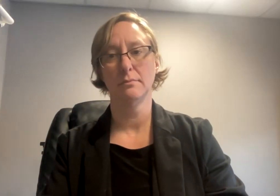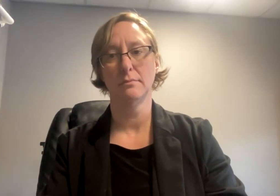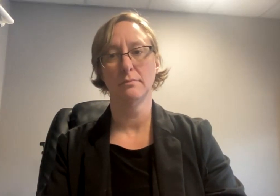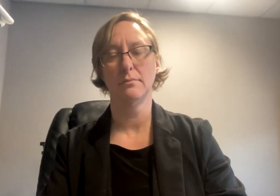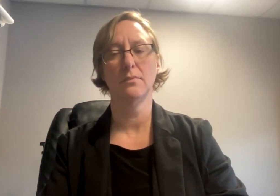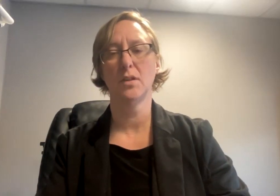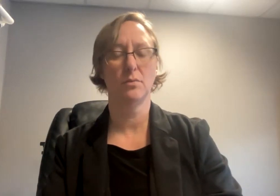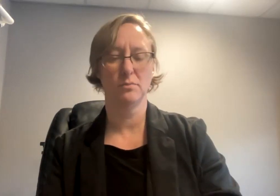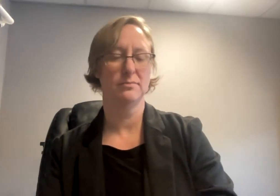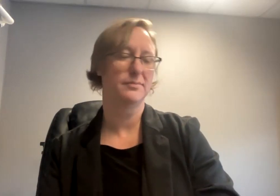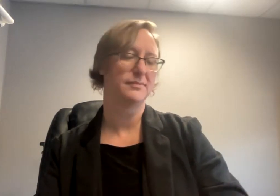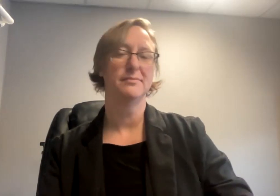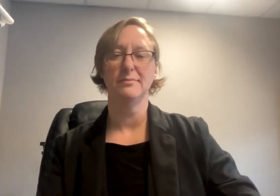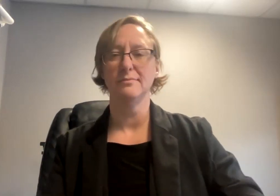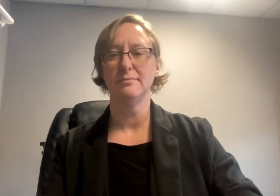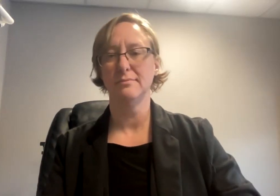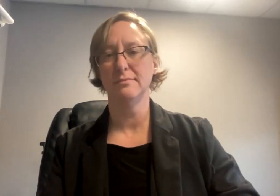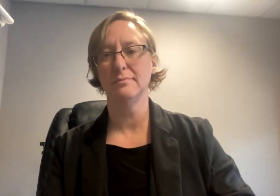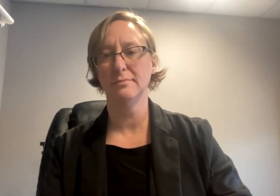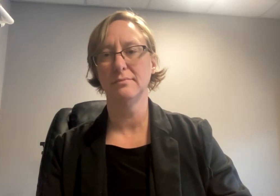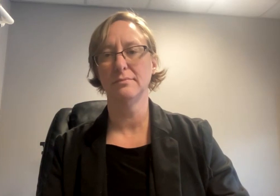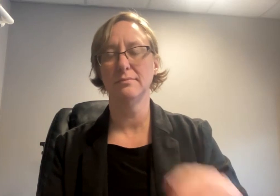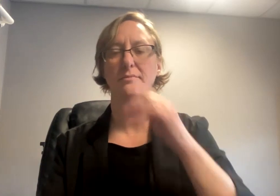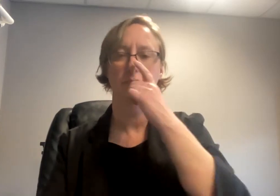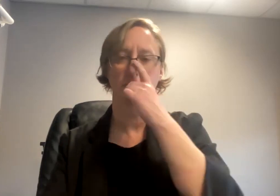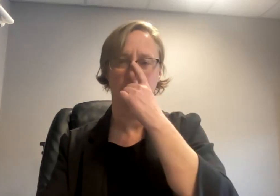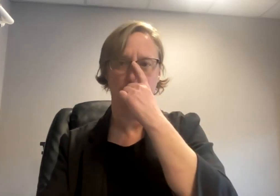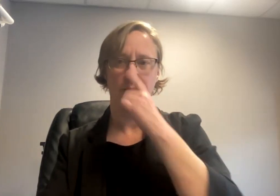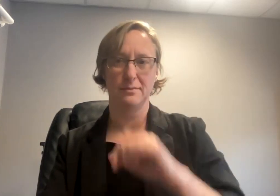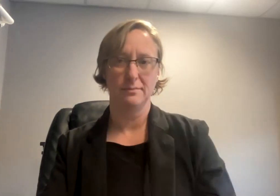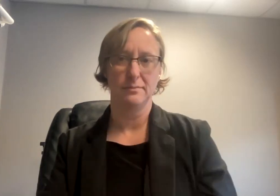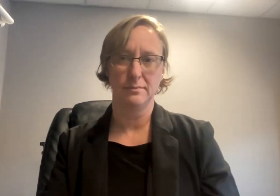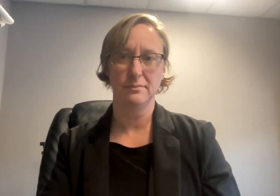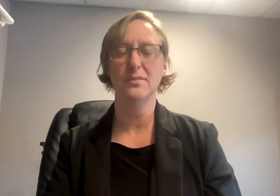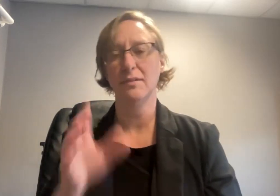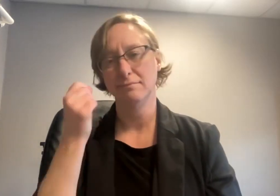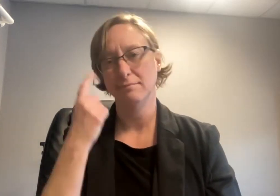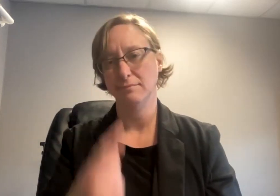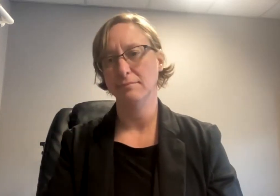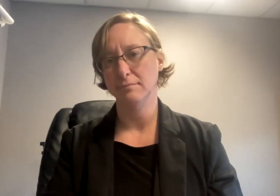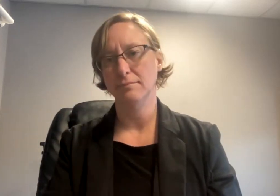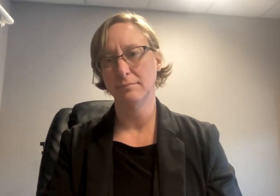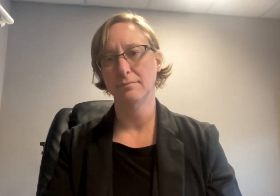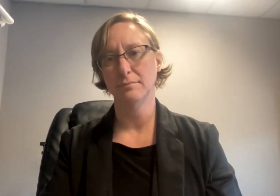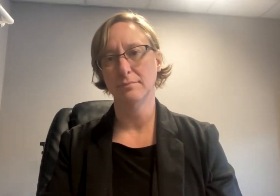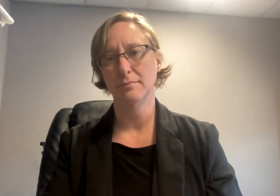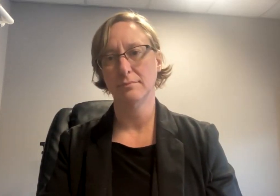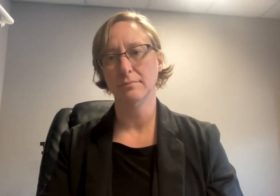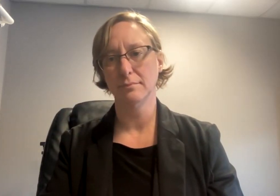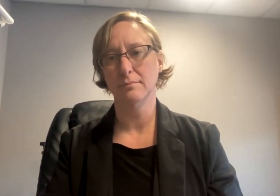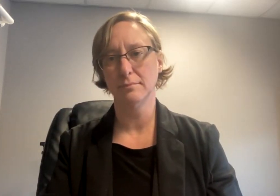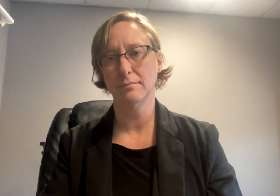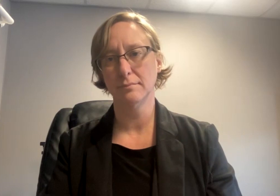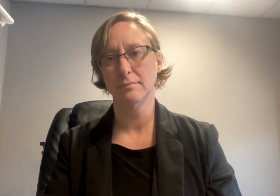power to bring this to the state for, because I don't want just a runaround, like going